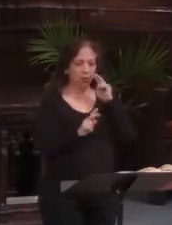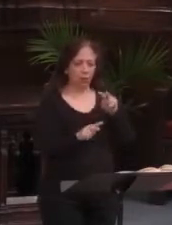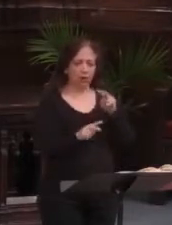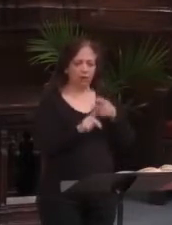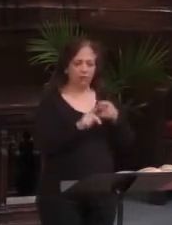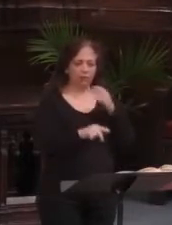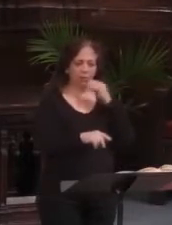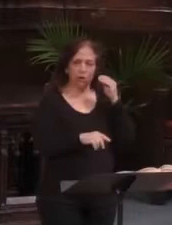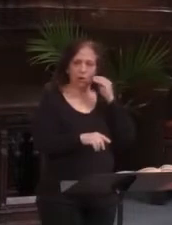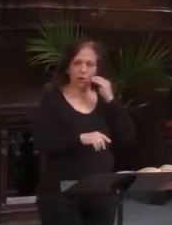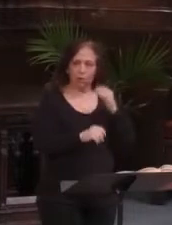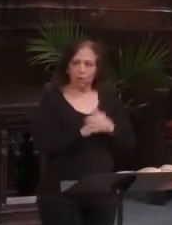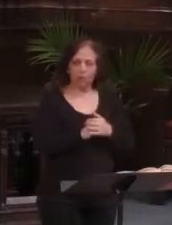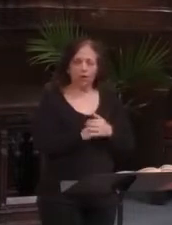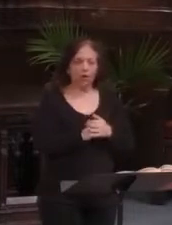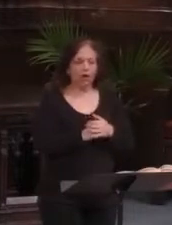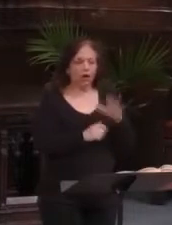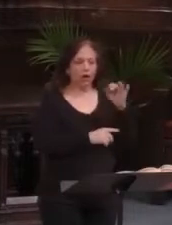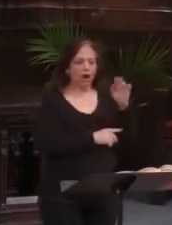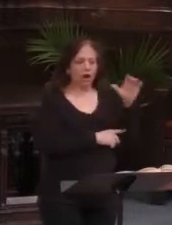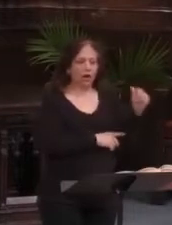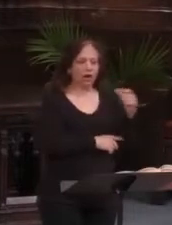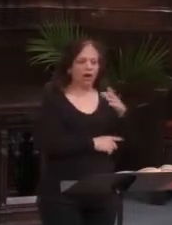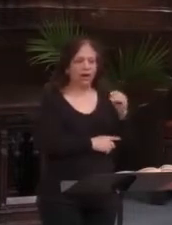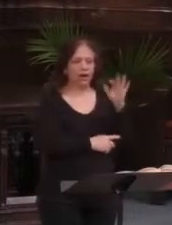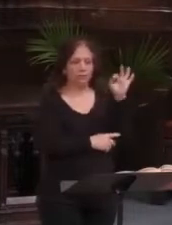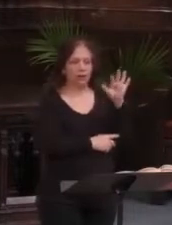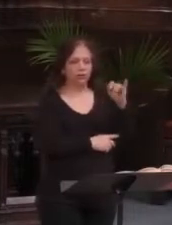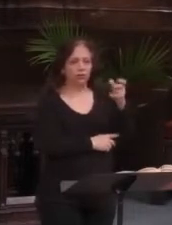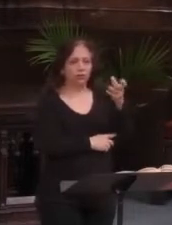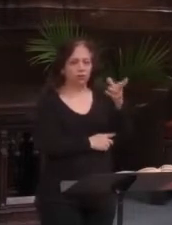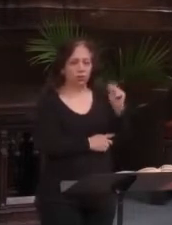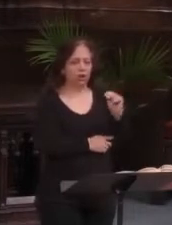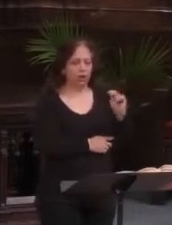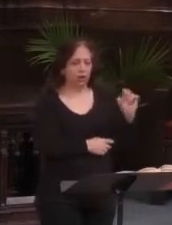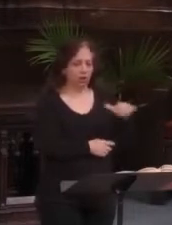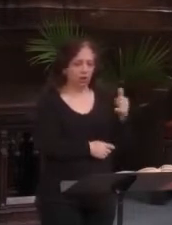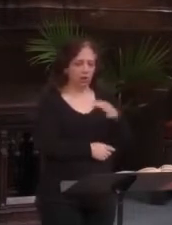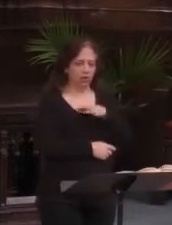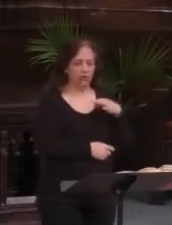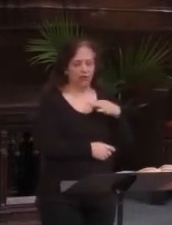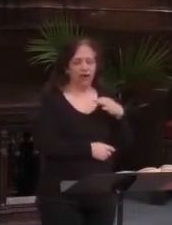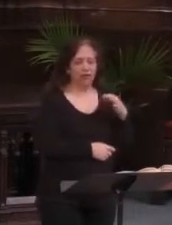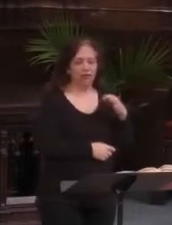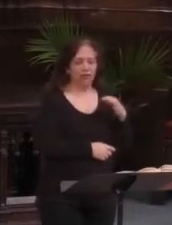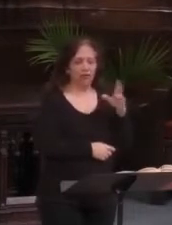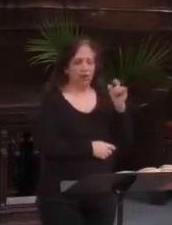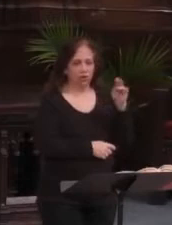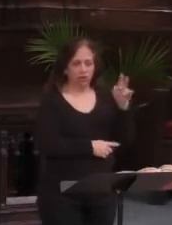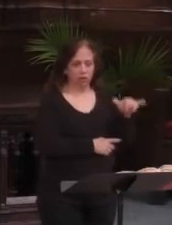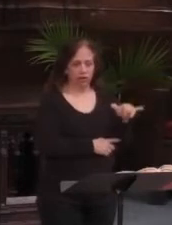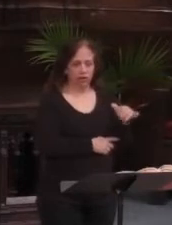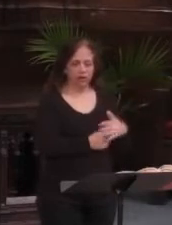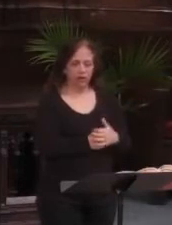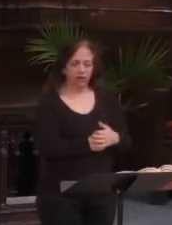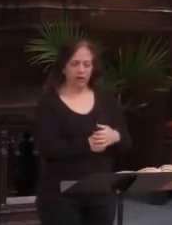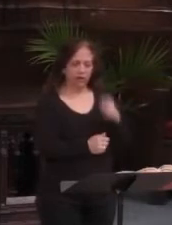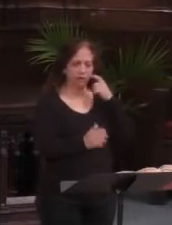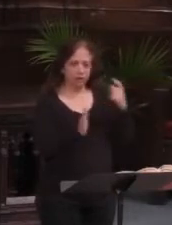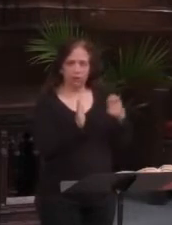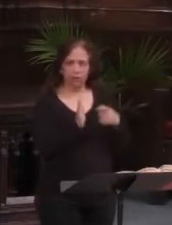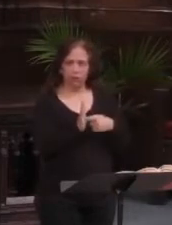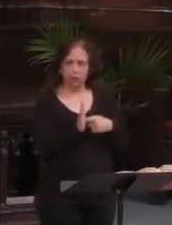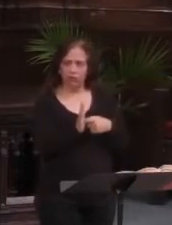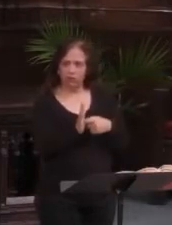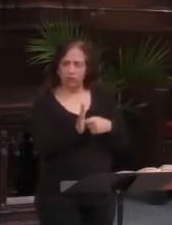Erica and Pastor Jordan, the two other members of clergy on our staff. For the near term, you'll notice that only